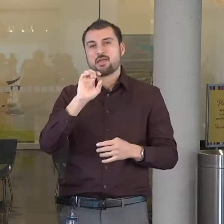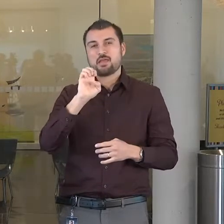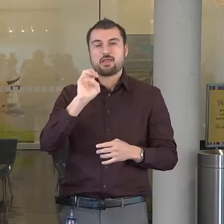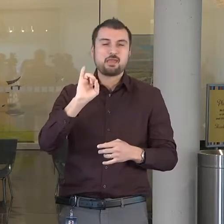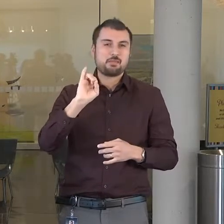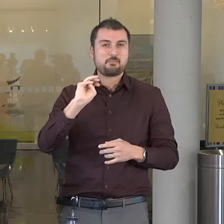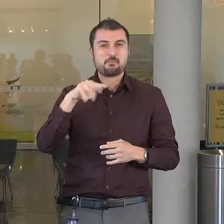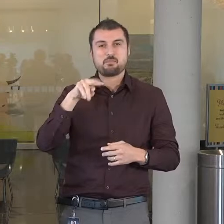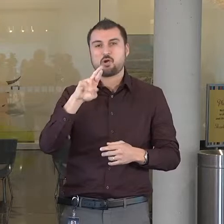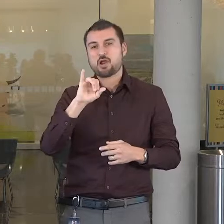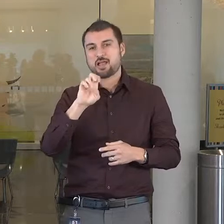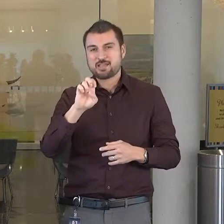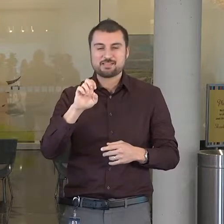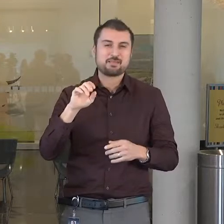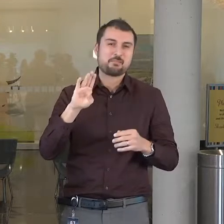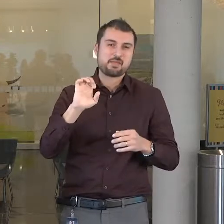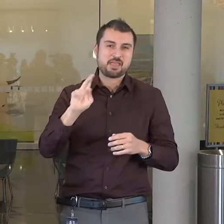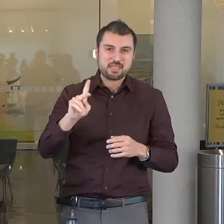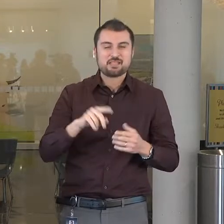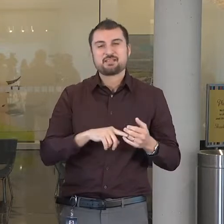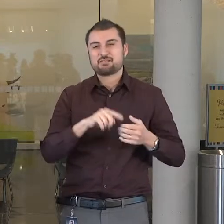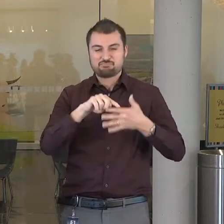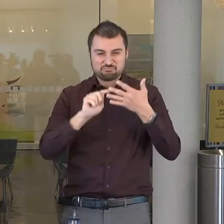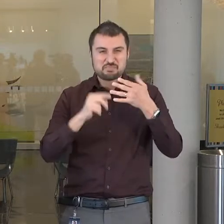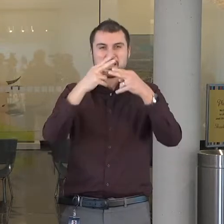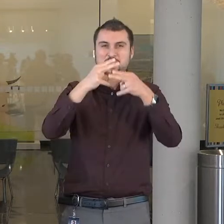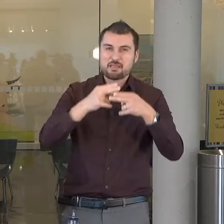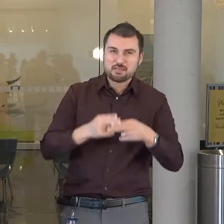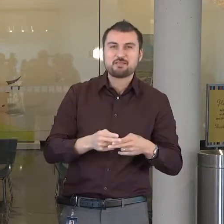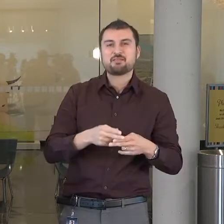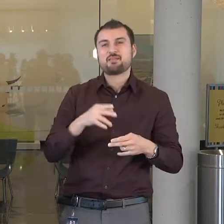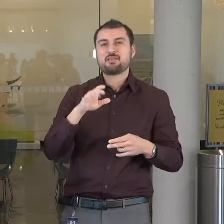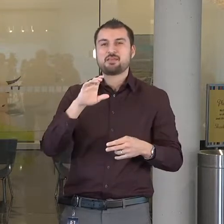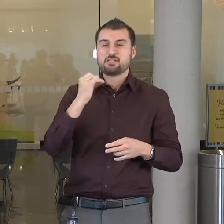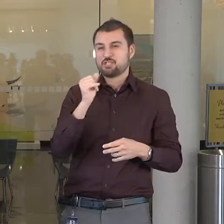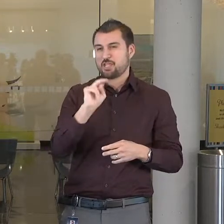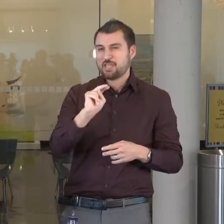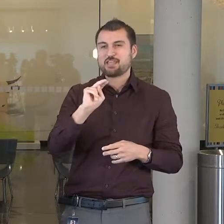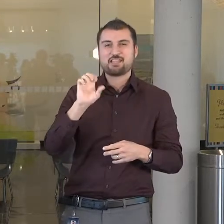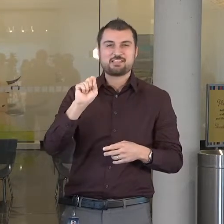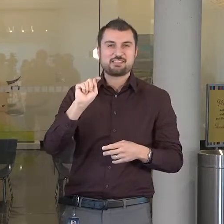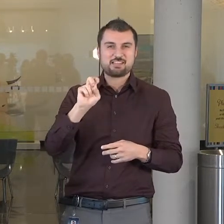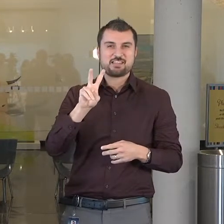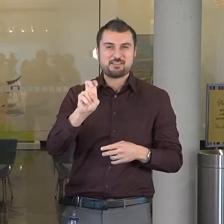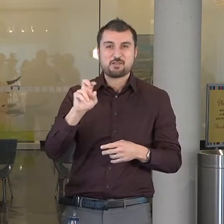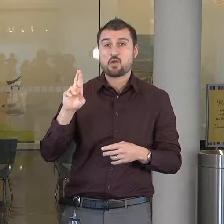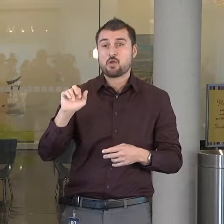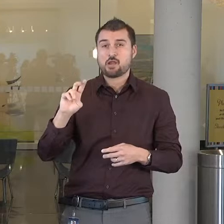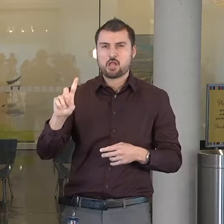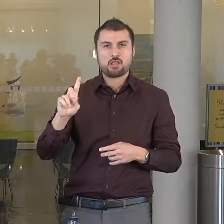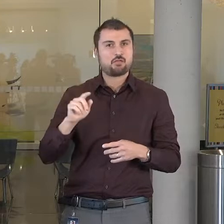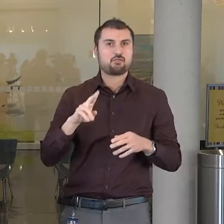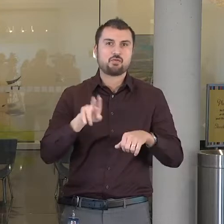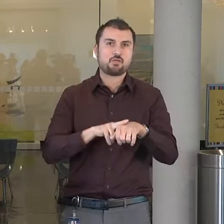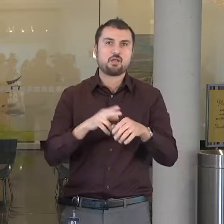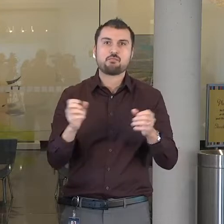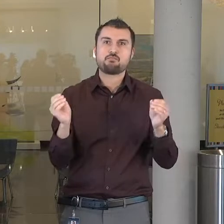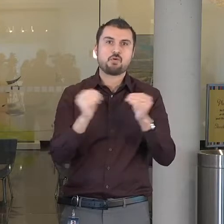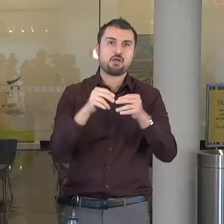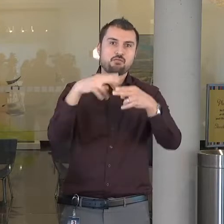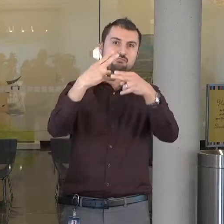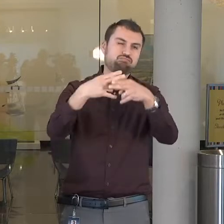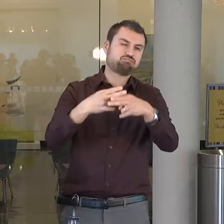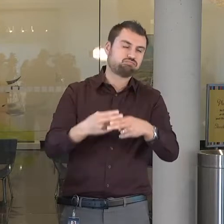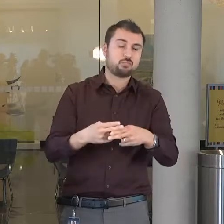Charles Baker, David and Rynthia Mitchell, Jan and Steve Randall, and clearly many, many more. It's wonderful in our city that we